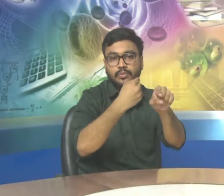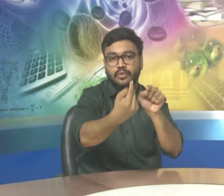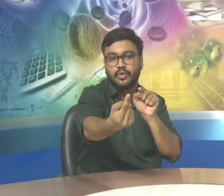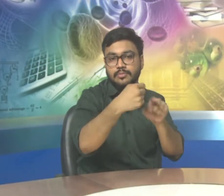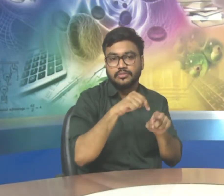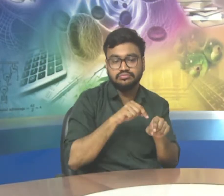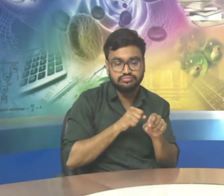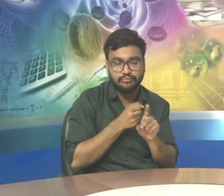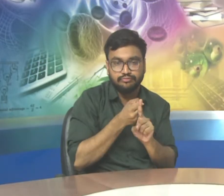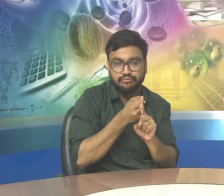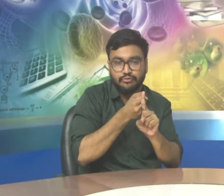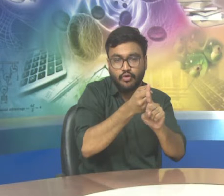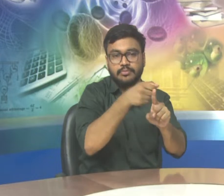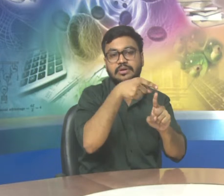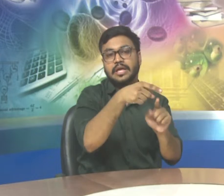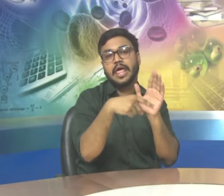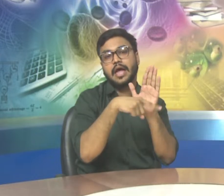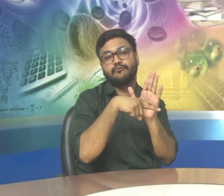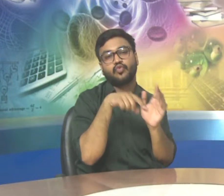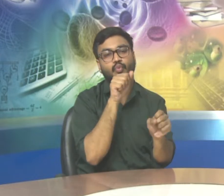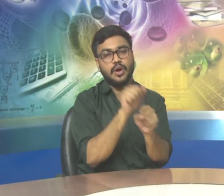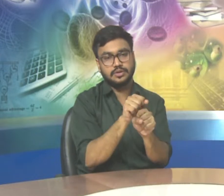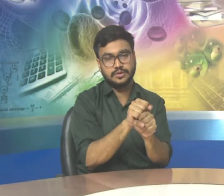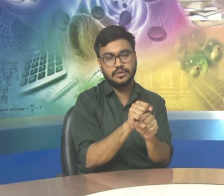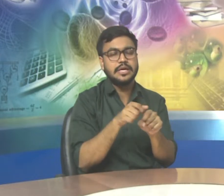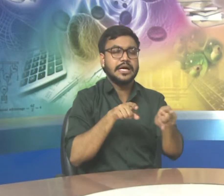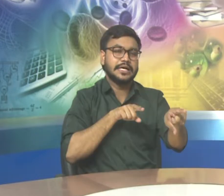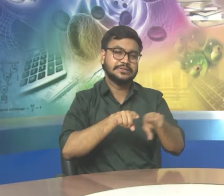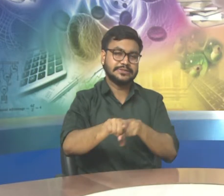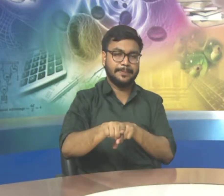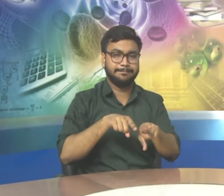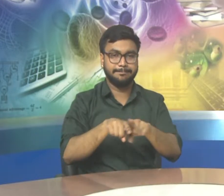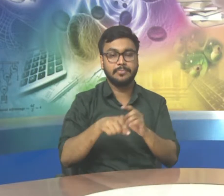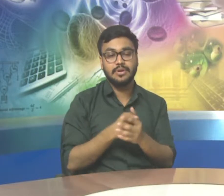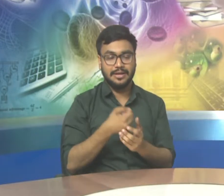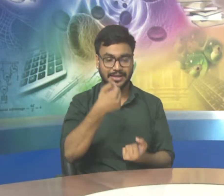the applied force, then the work done is negative.